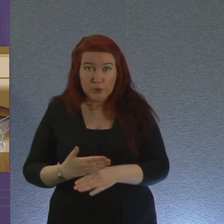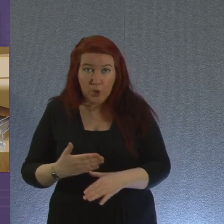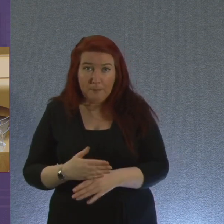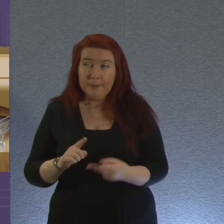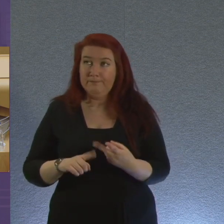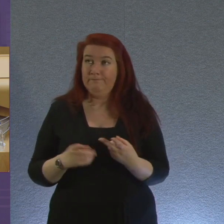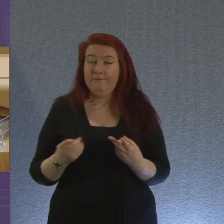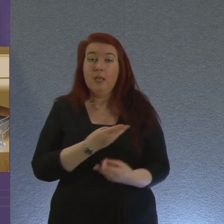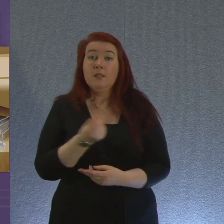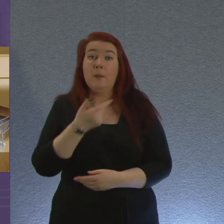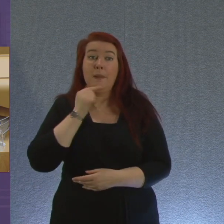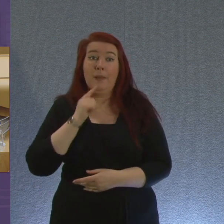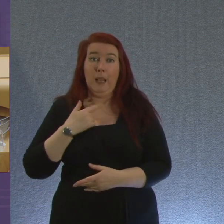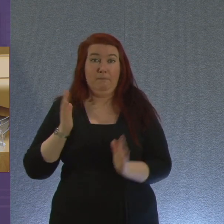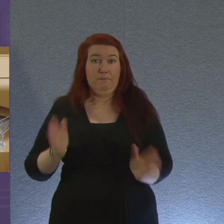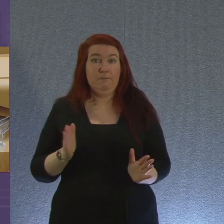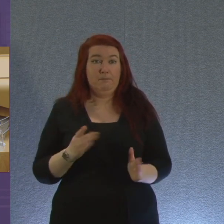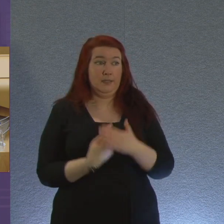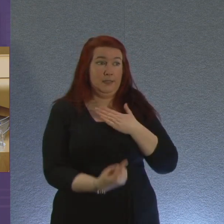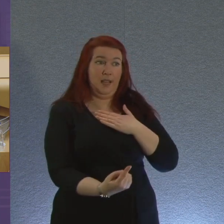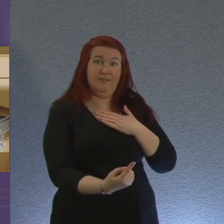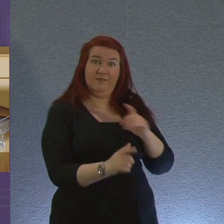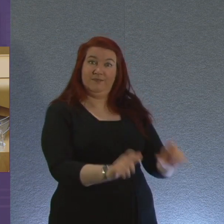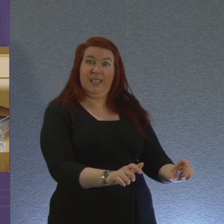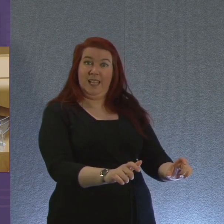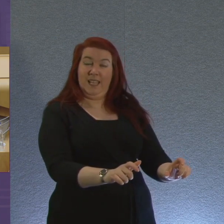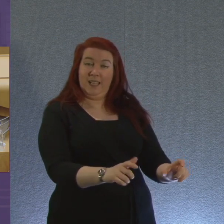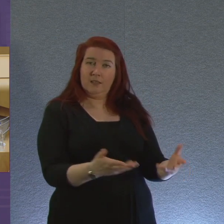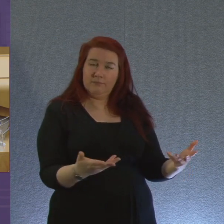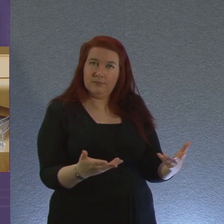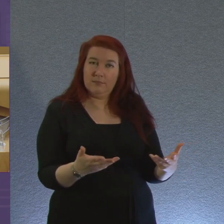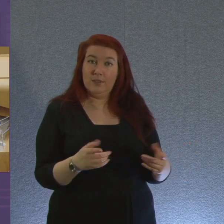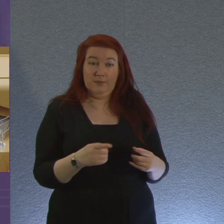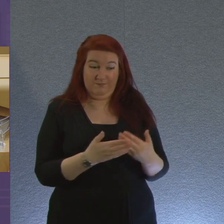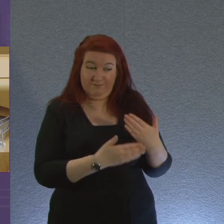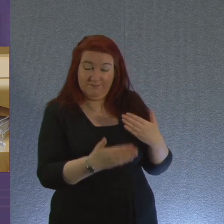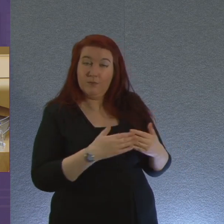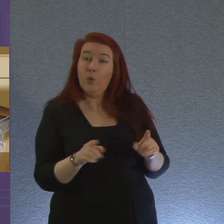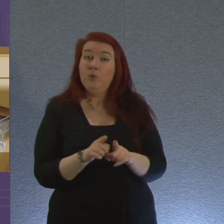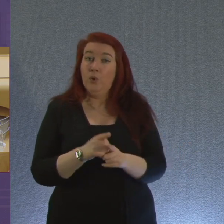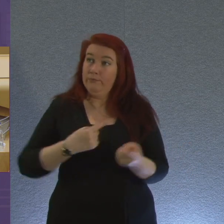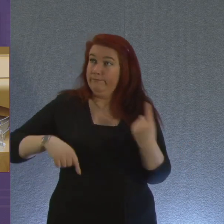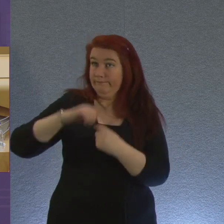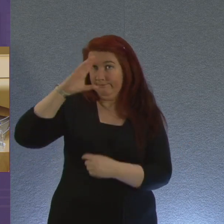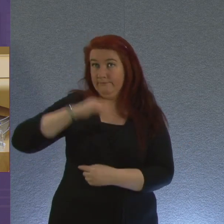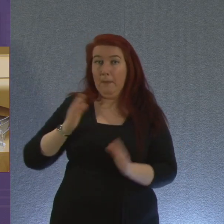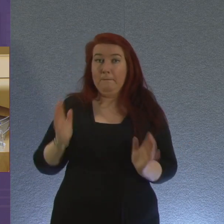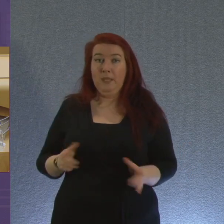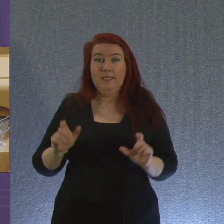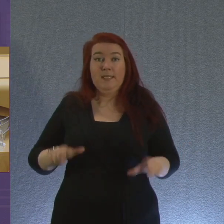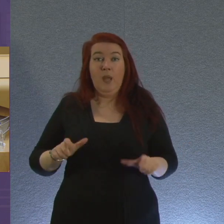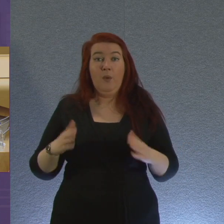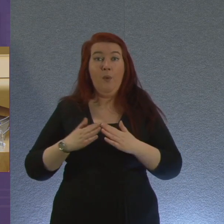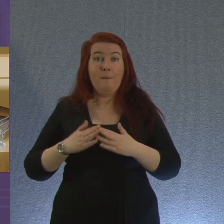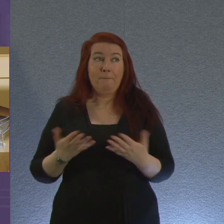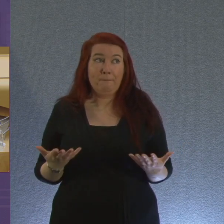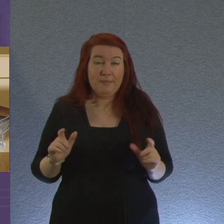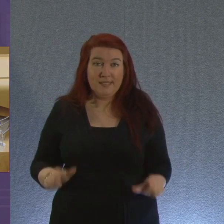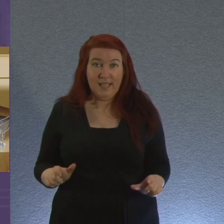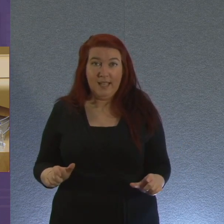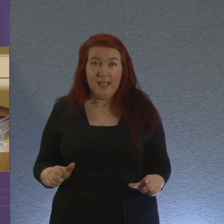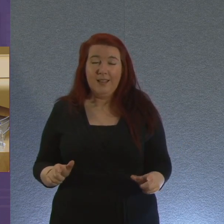to socially isolate in the coming weeks and months, and we're all being told to stay at home. Where people have lost